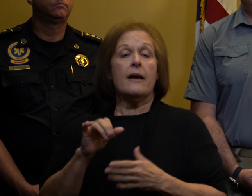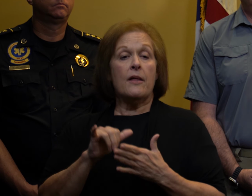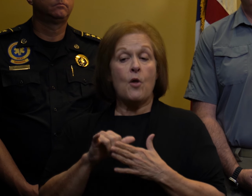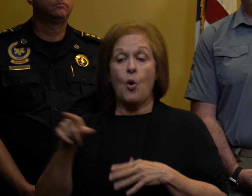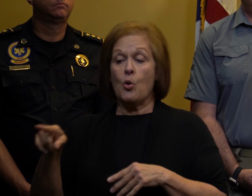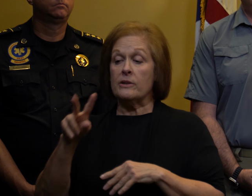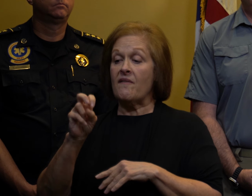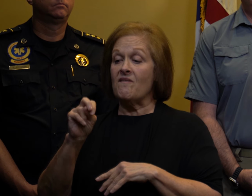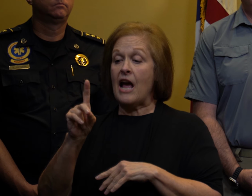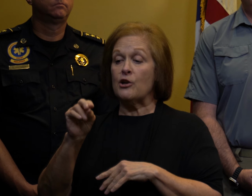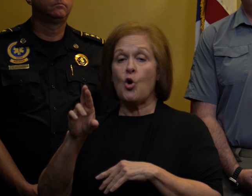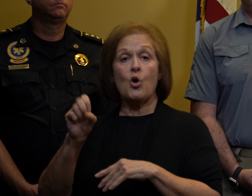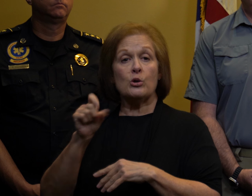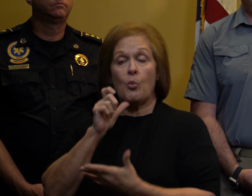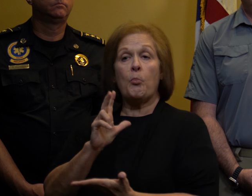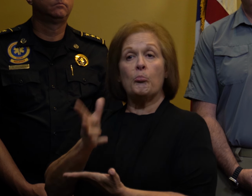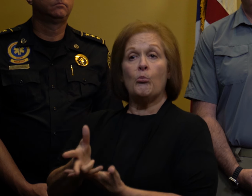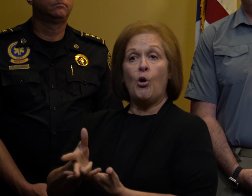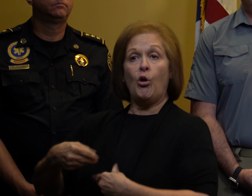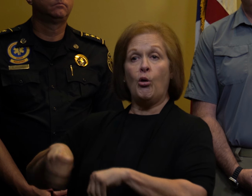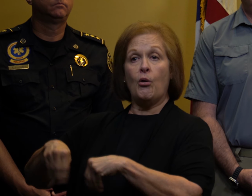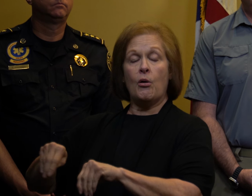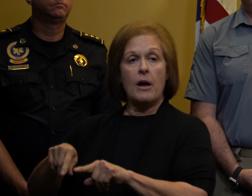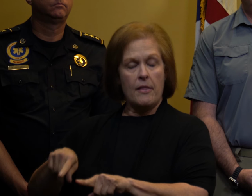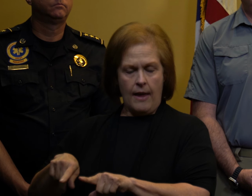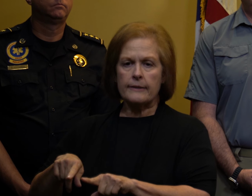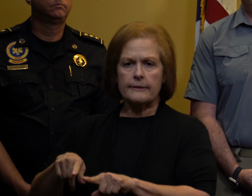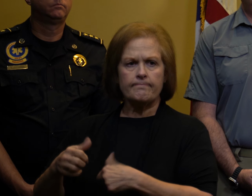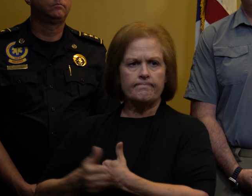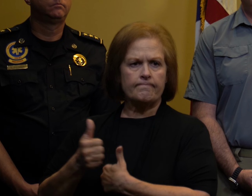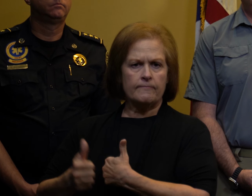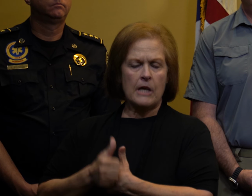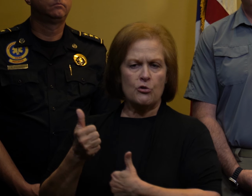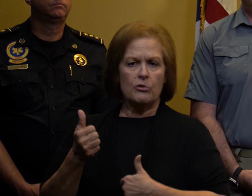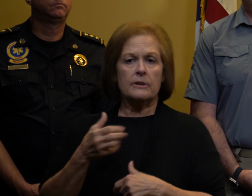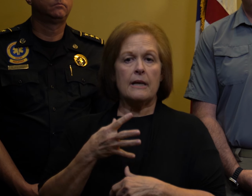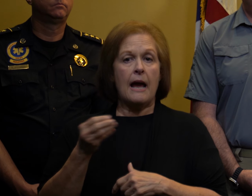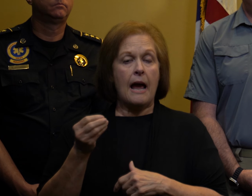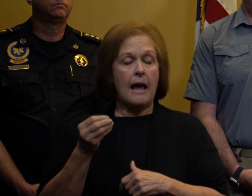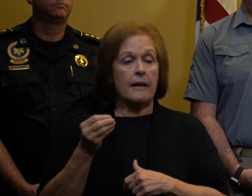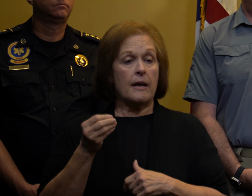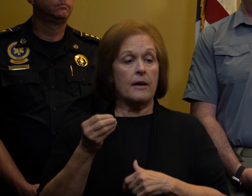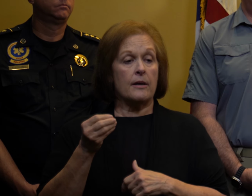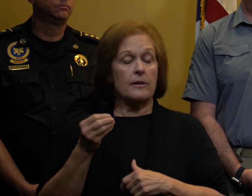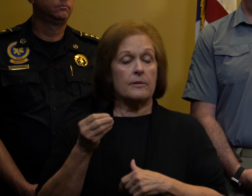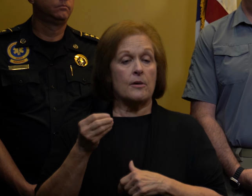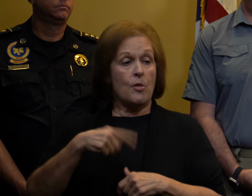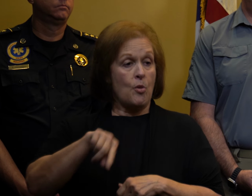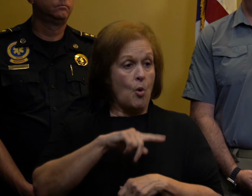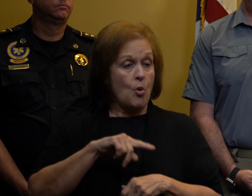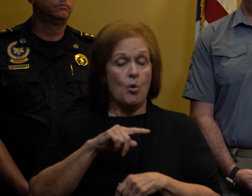vendors can pose serious threats, particularly public health threats, and of course those that